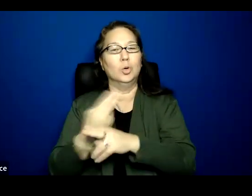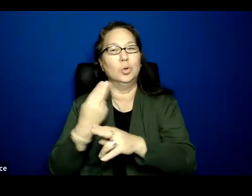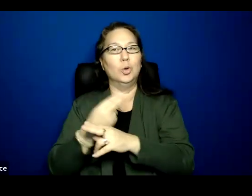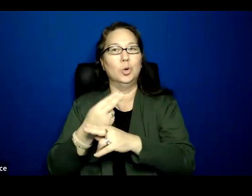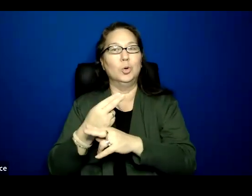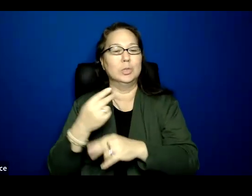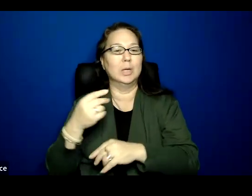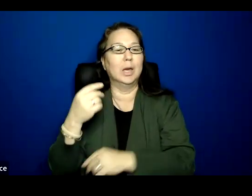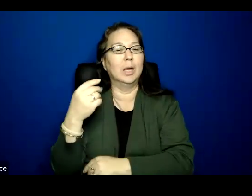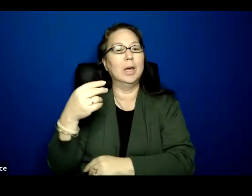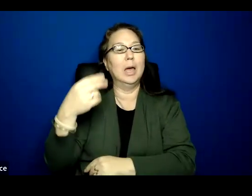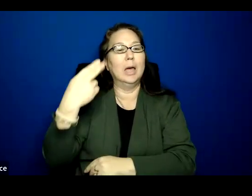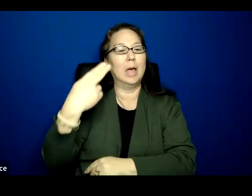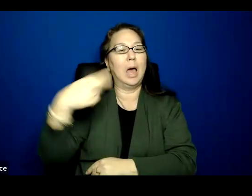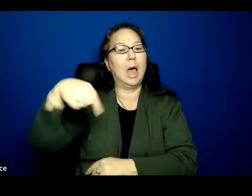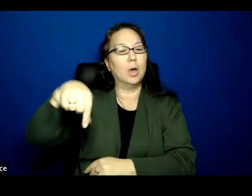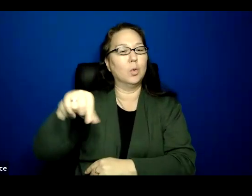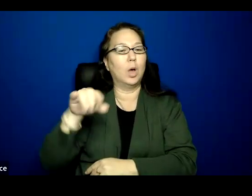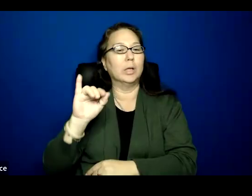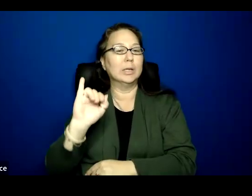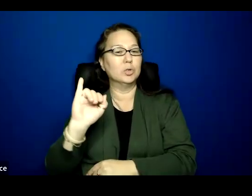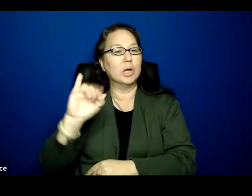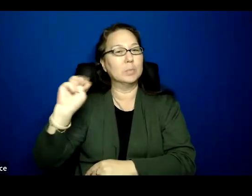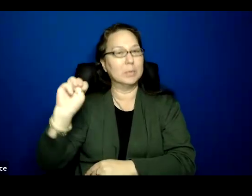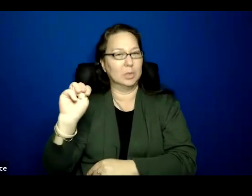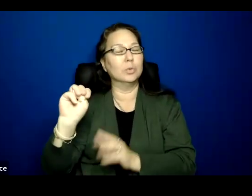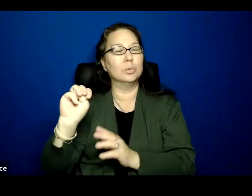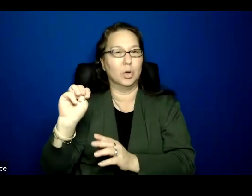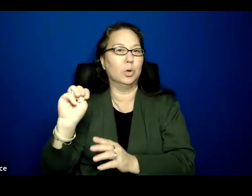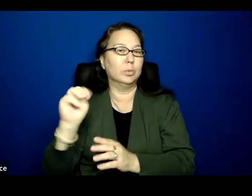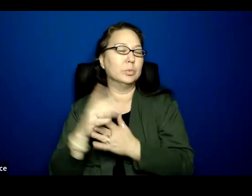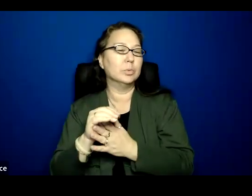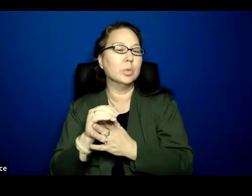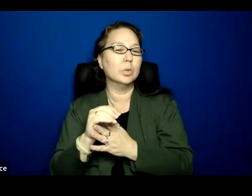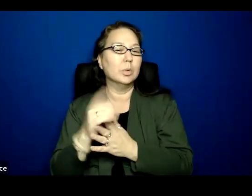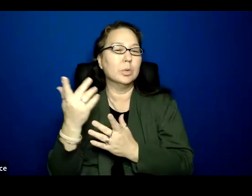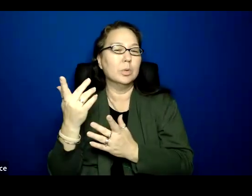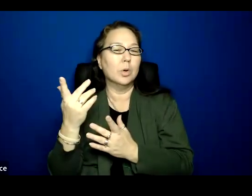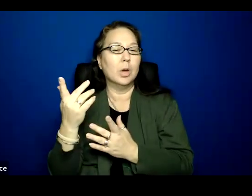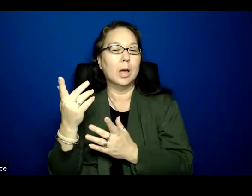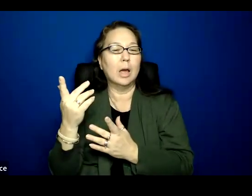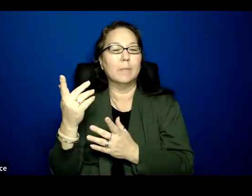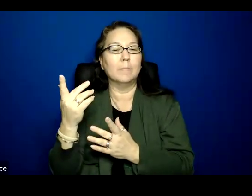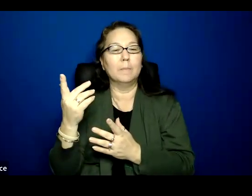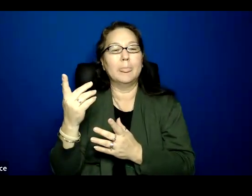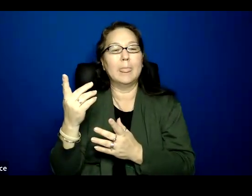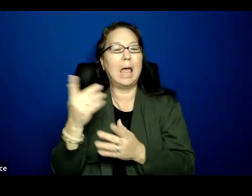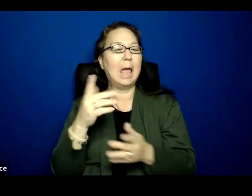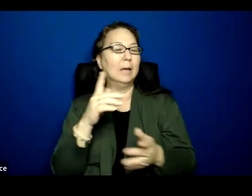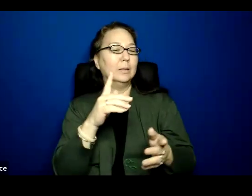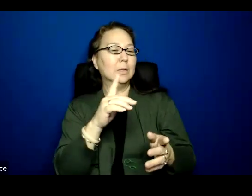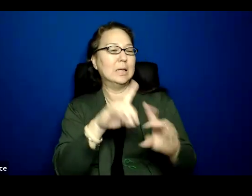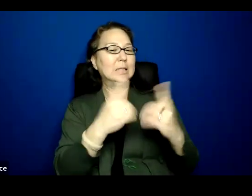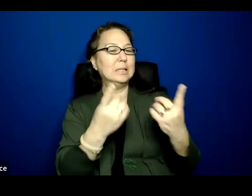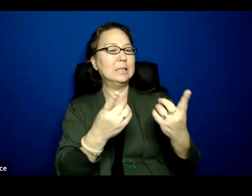materials in 100% of the district's classrooms. The district's efforts to reduce chronic absenteeism so students are in school and able